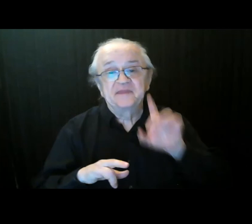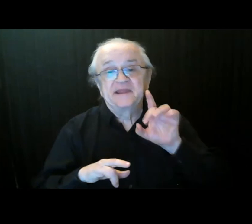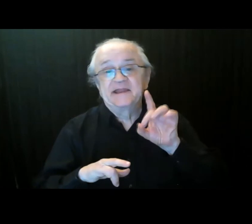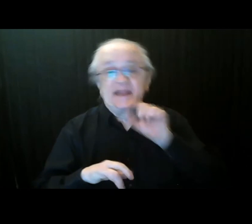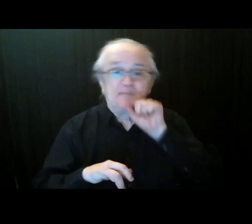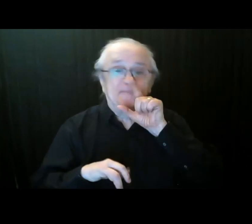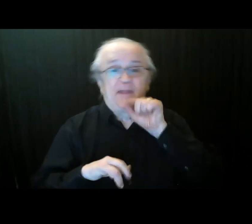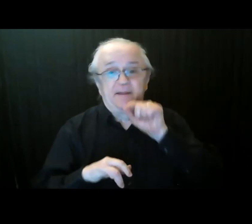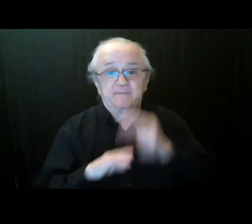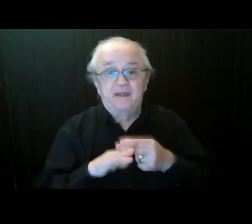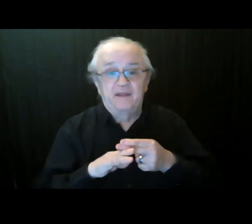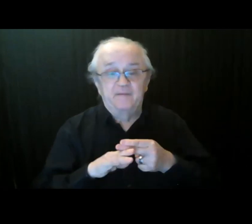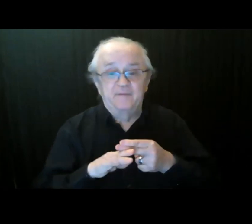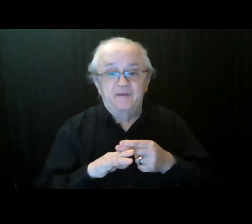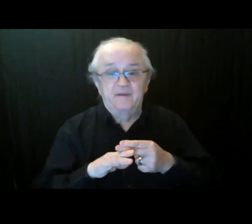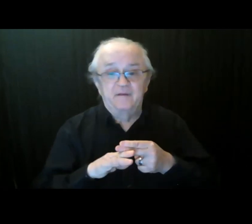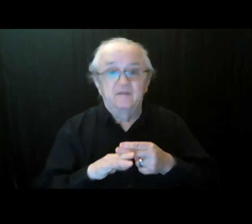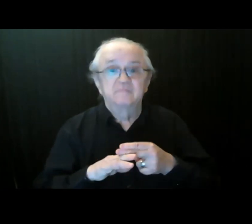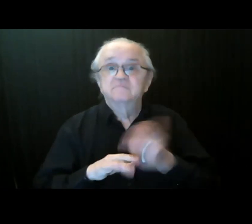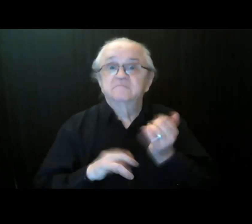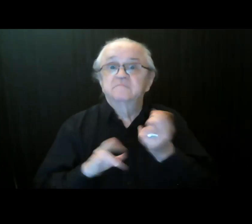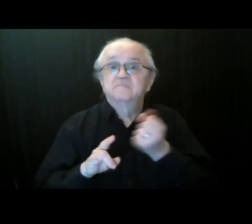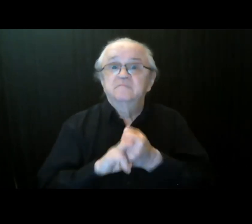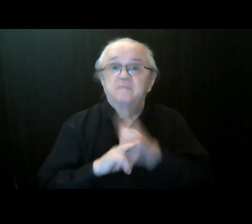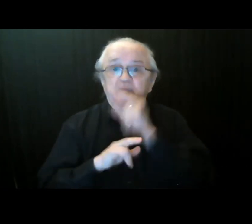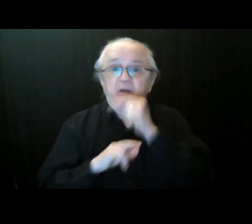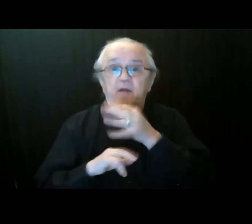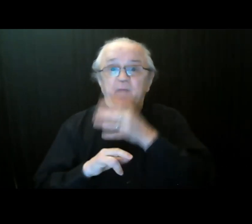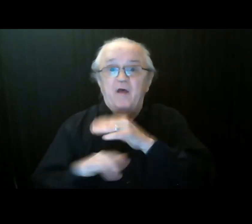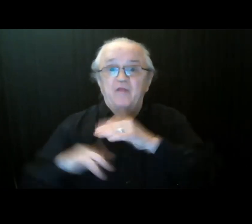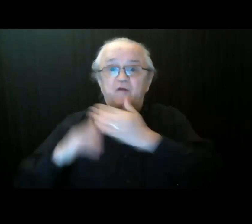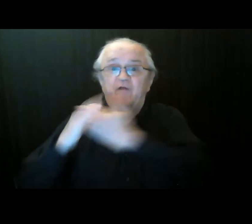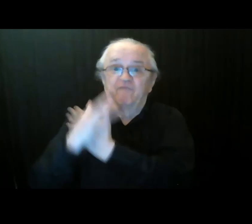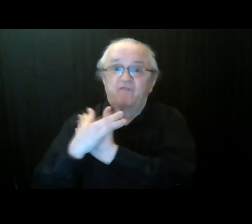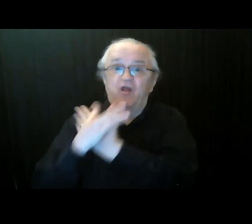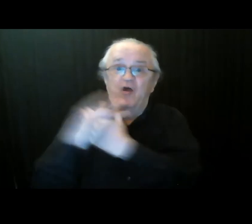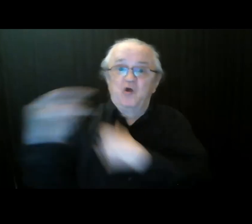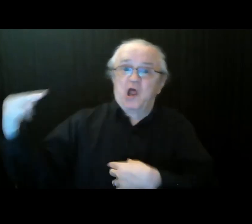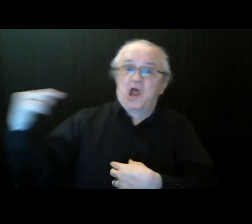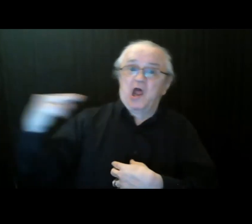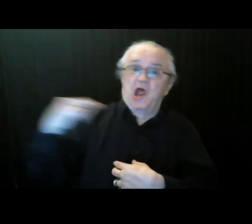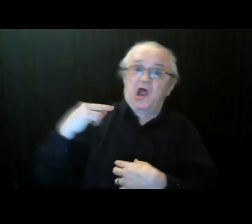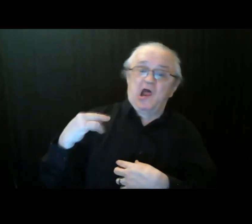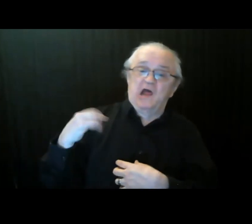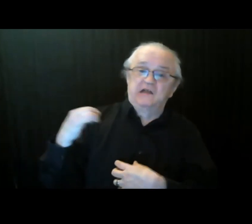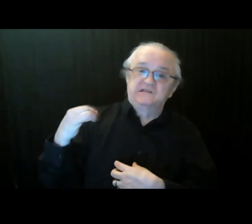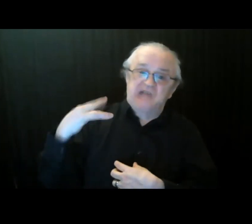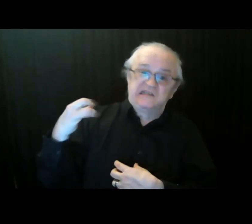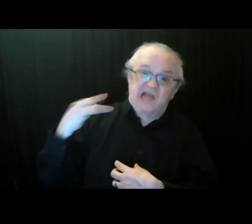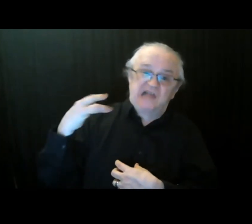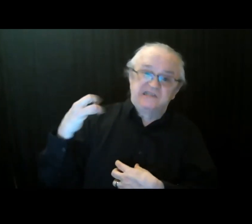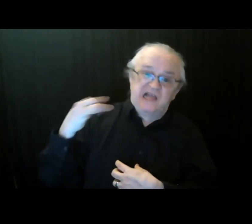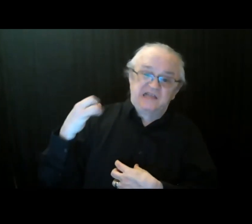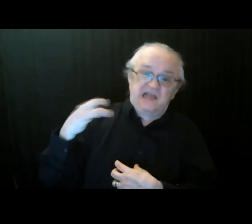About that time, his mother flew up and gave me a piece of her mind, and I asked her to please not talk with an insect